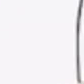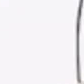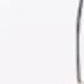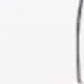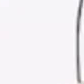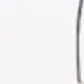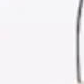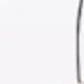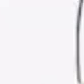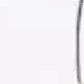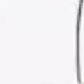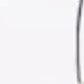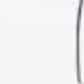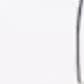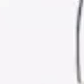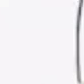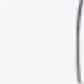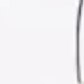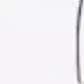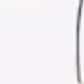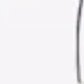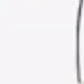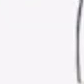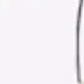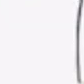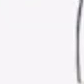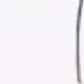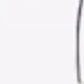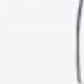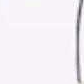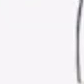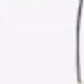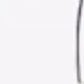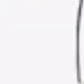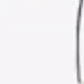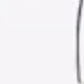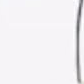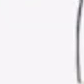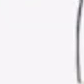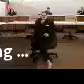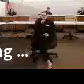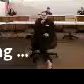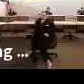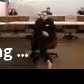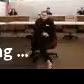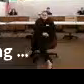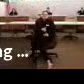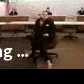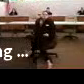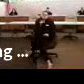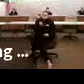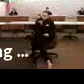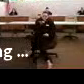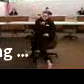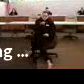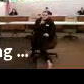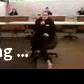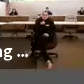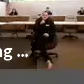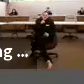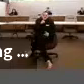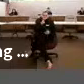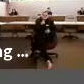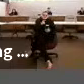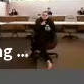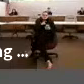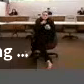Tina Thompson, Town Historian, 37 Tumbleweed Drive. Mr. Supervisor, members of the Town Board, I'm speaking tonight